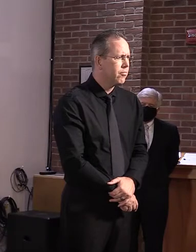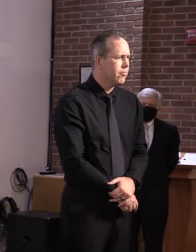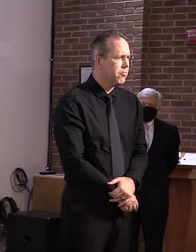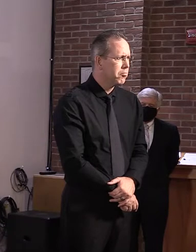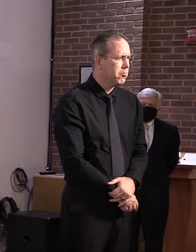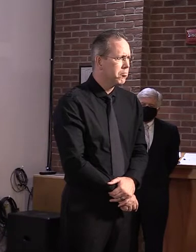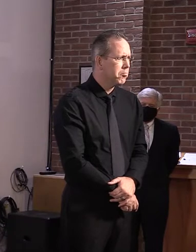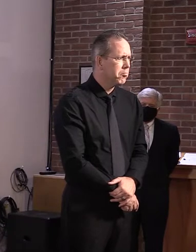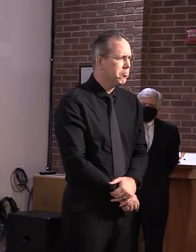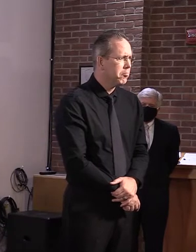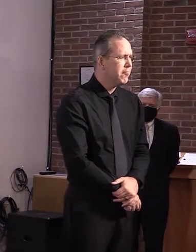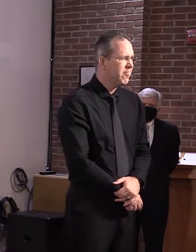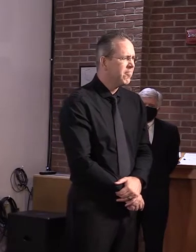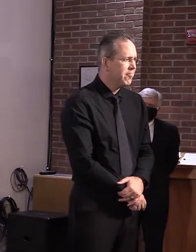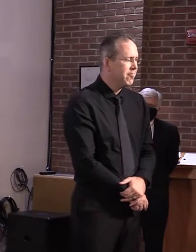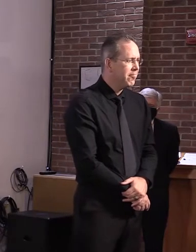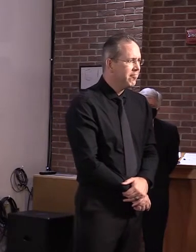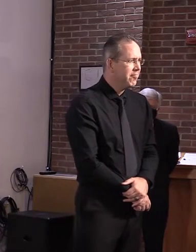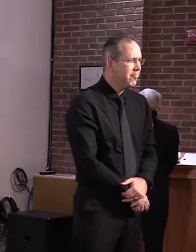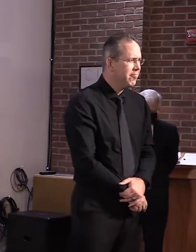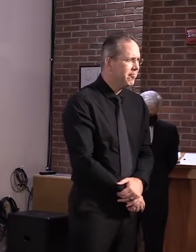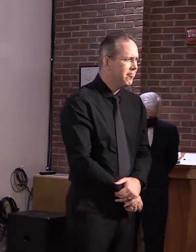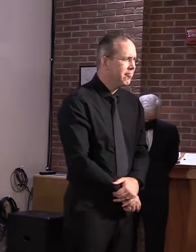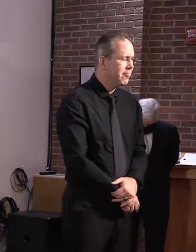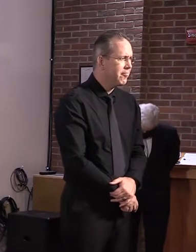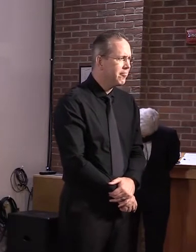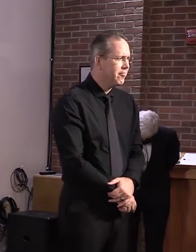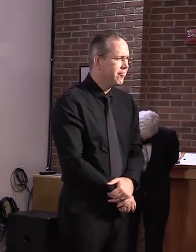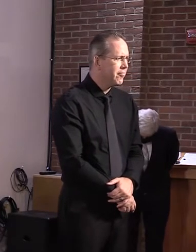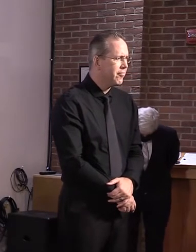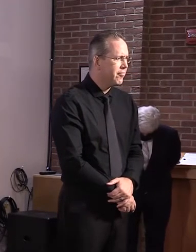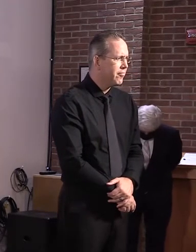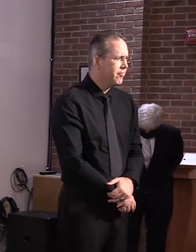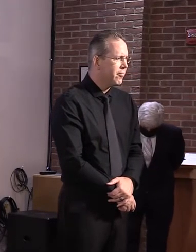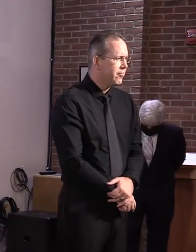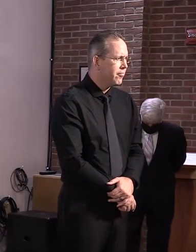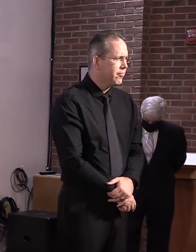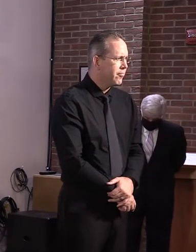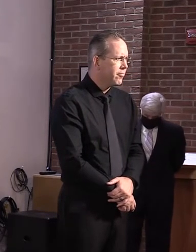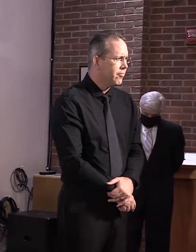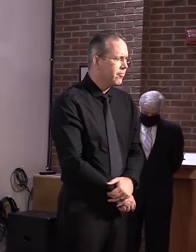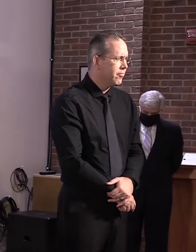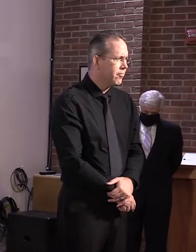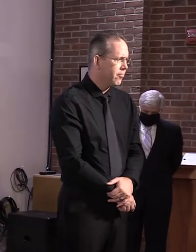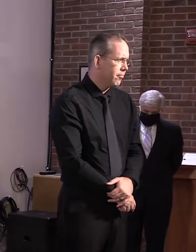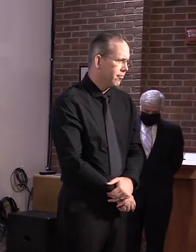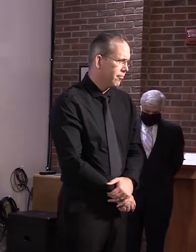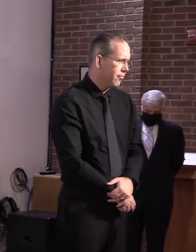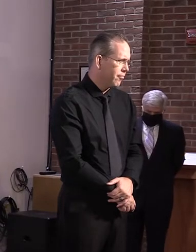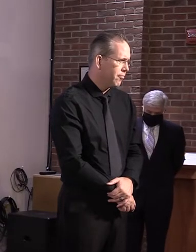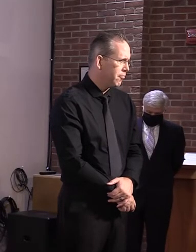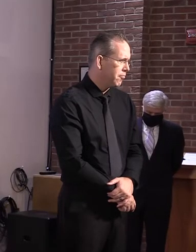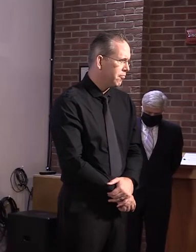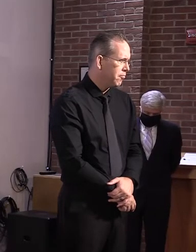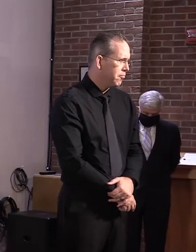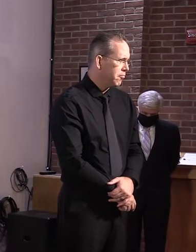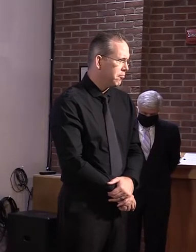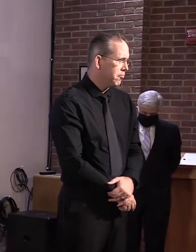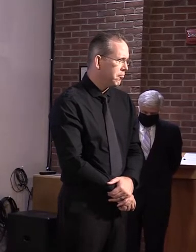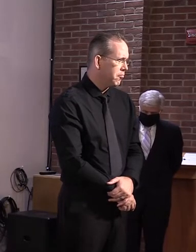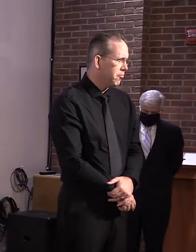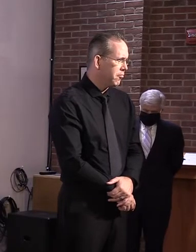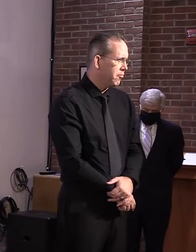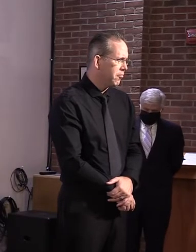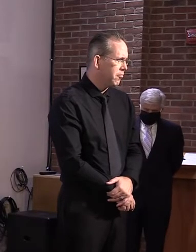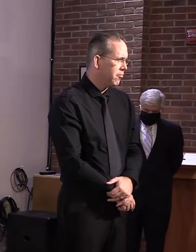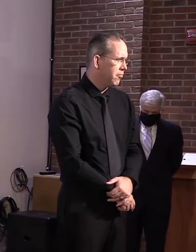are residing in certain counties. So if a Vermonter travels to a county in Maine that they're allowed to